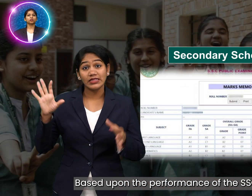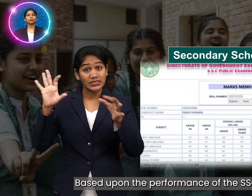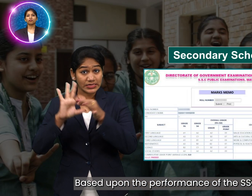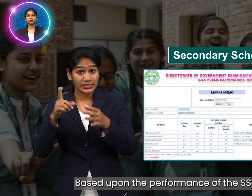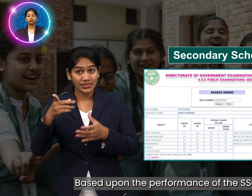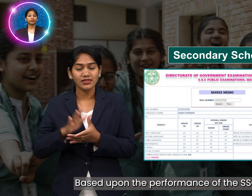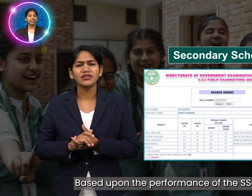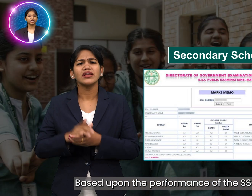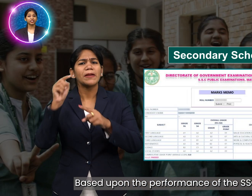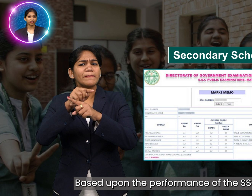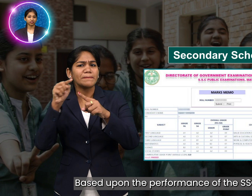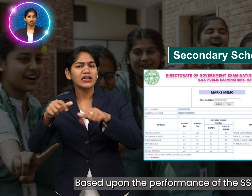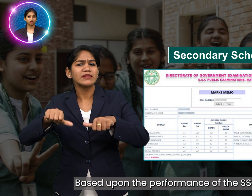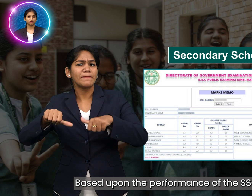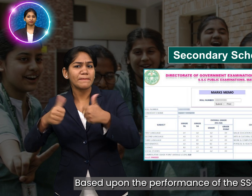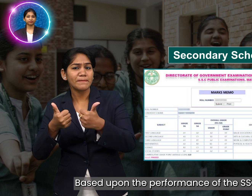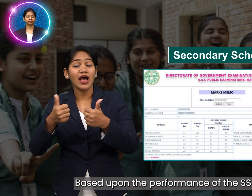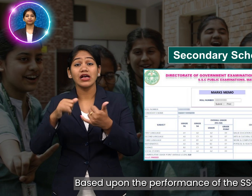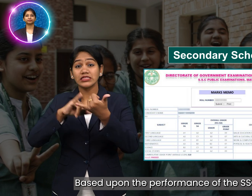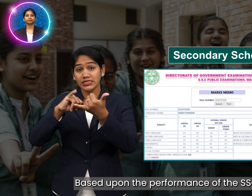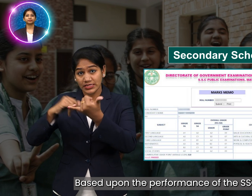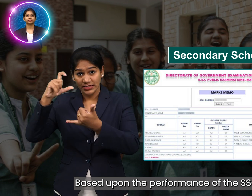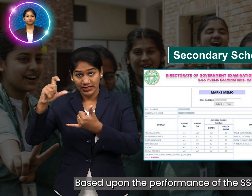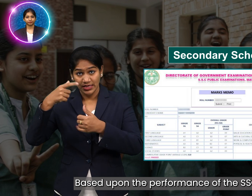Based upon the performance of the SSC results